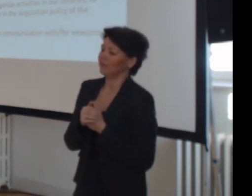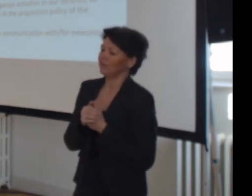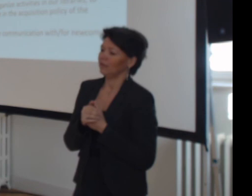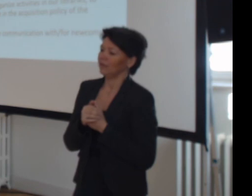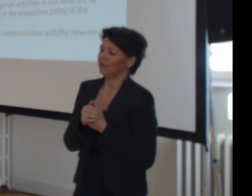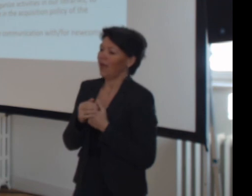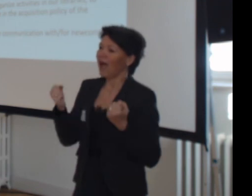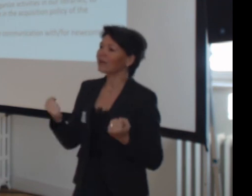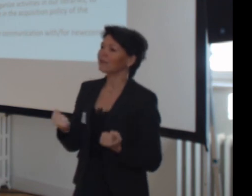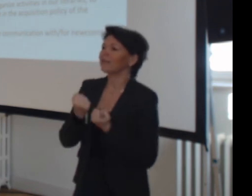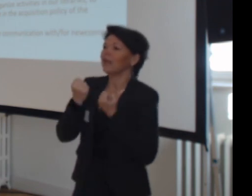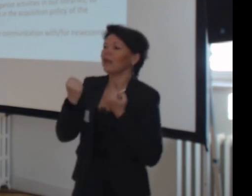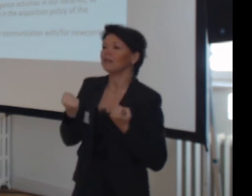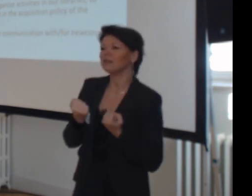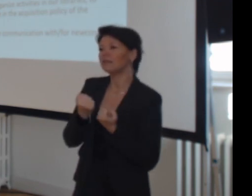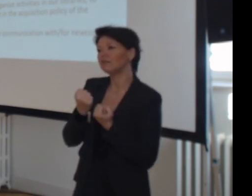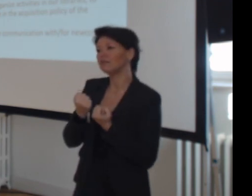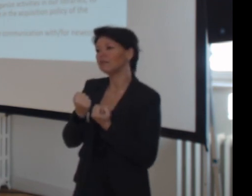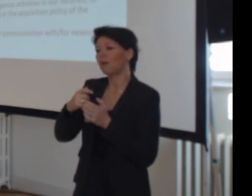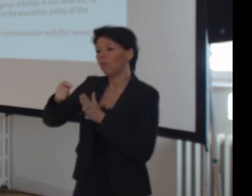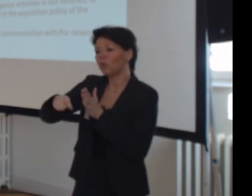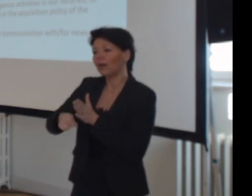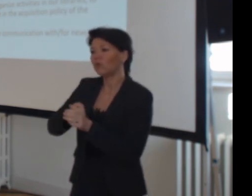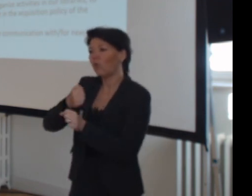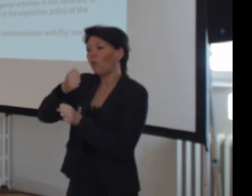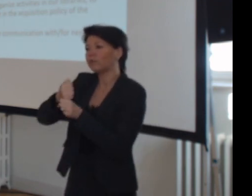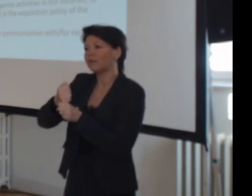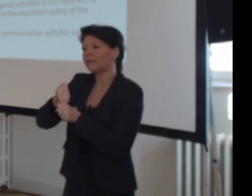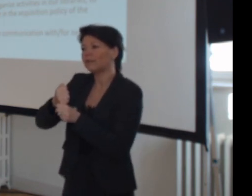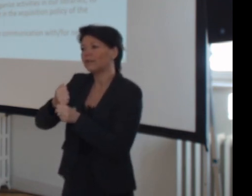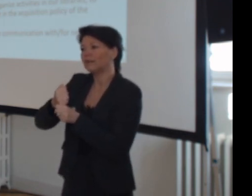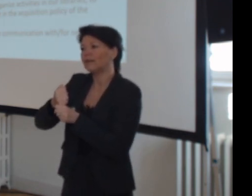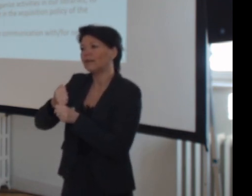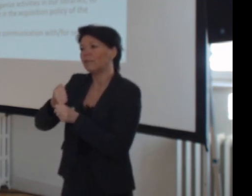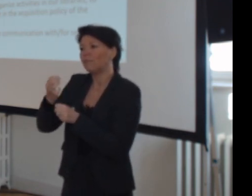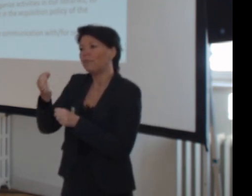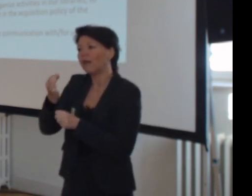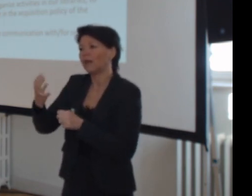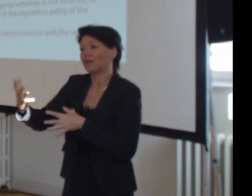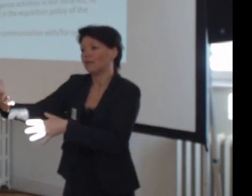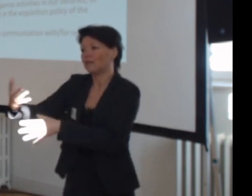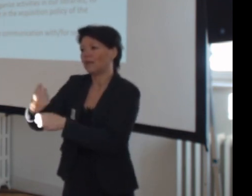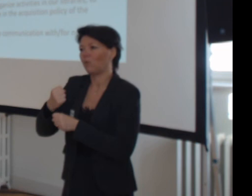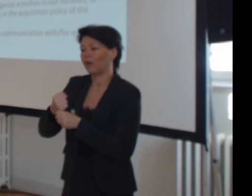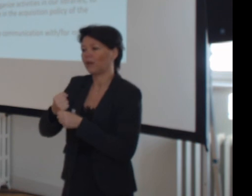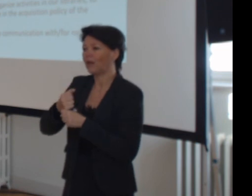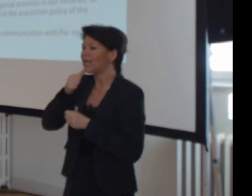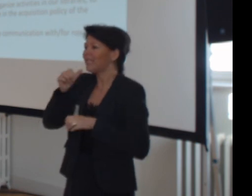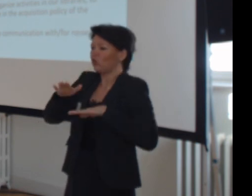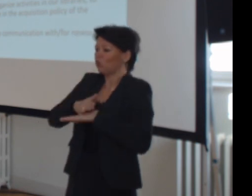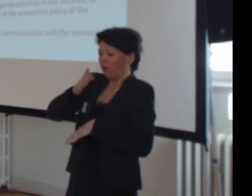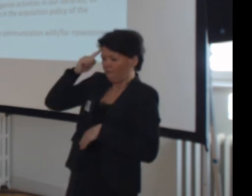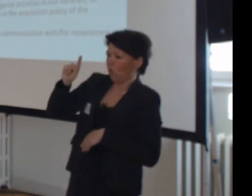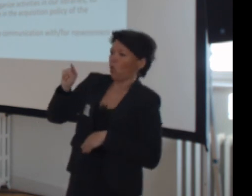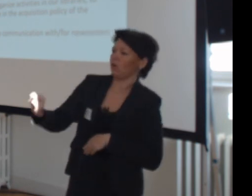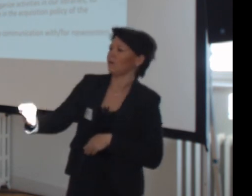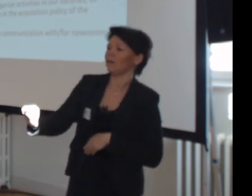do activities, to set up projects with the people instead of for the people.